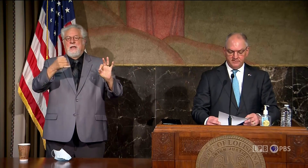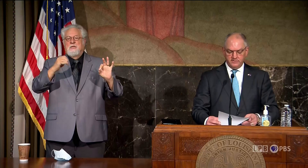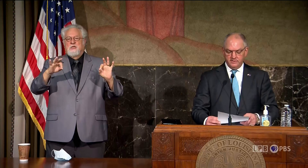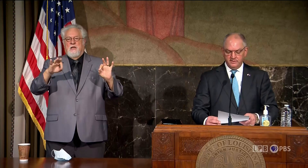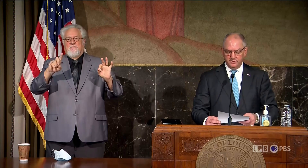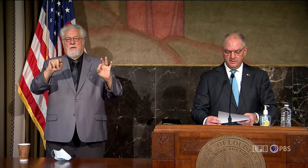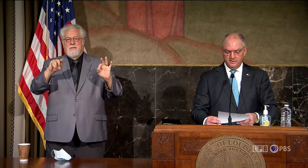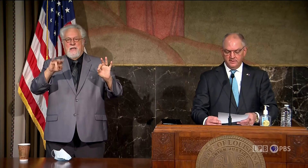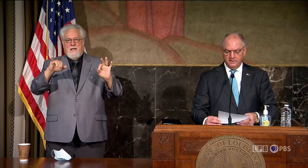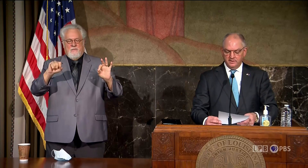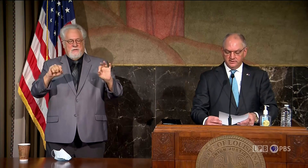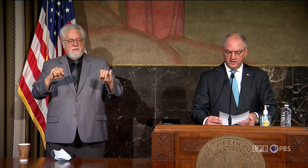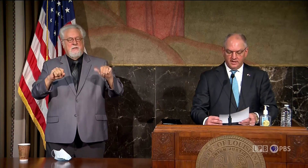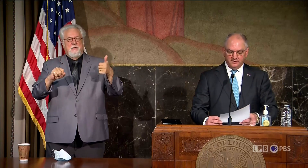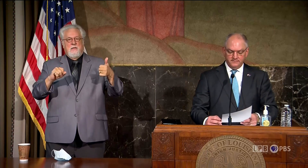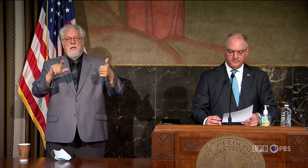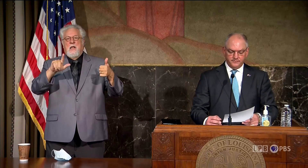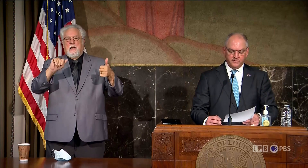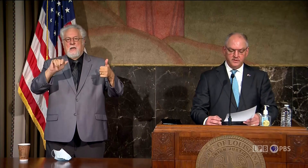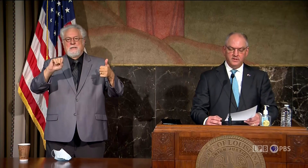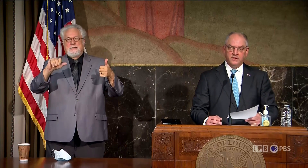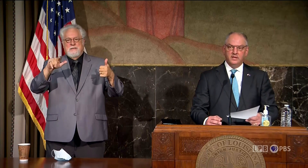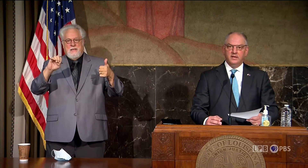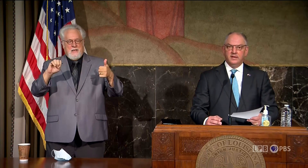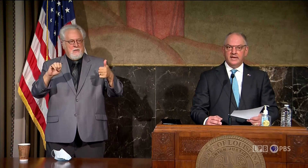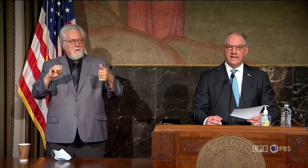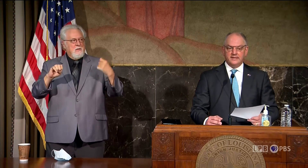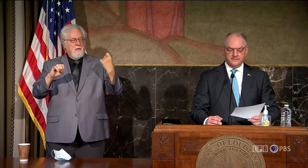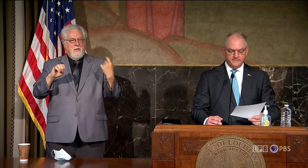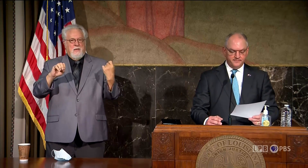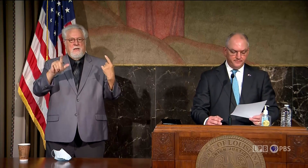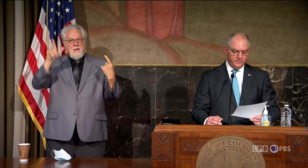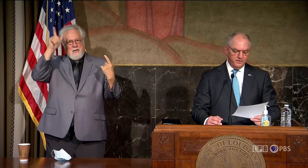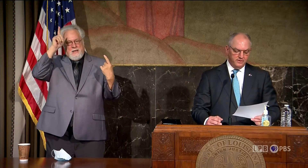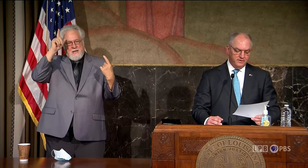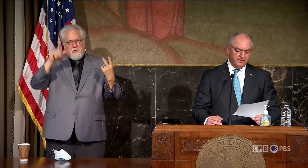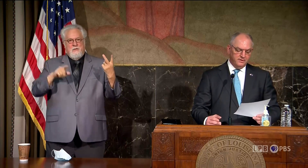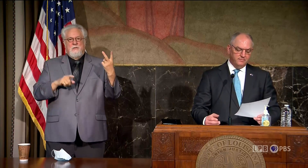Jefferson Davis, LaSalle, Lincoln,